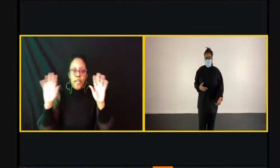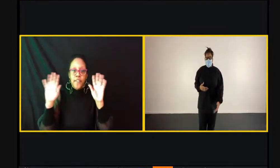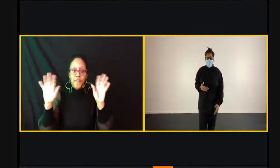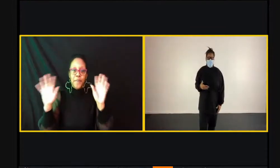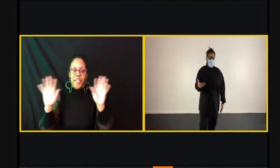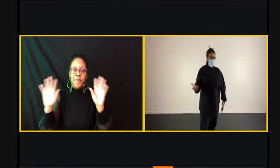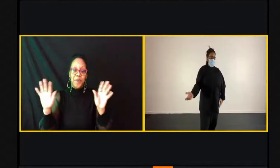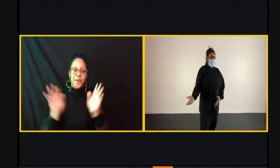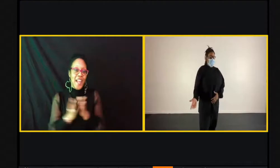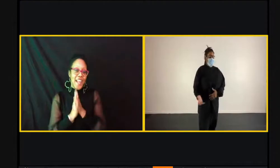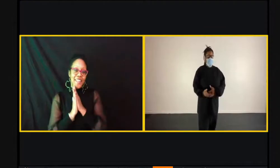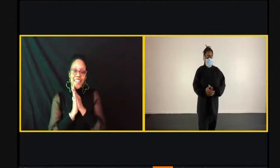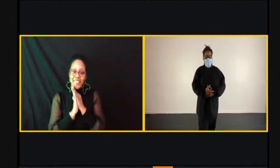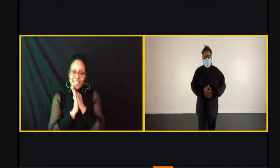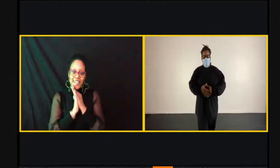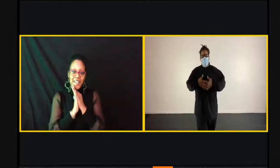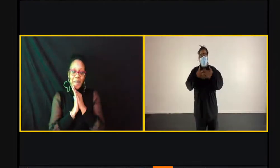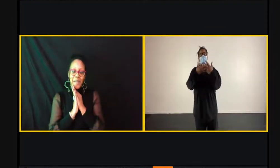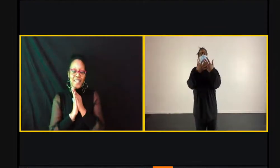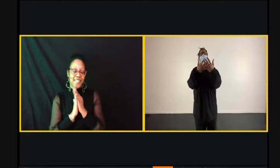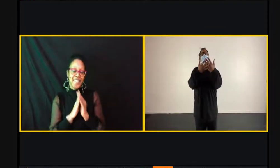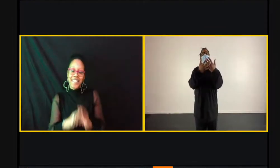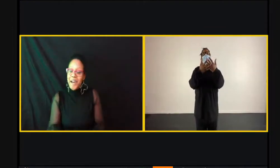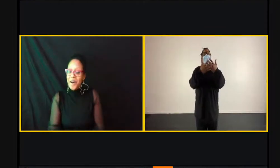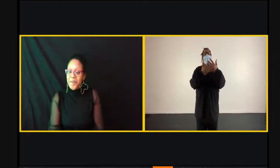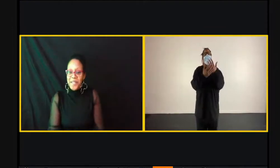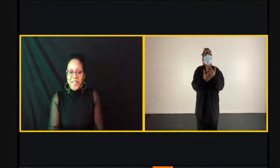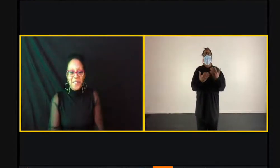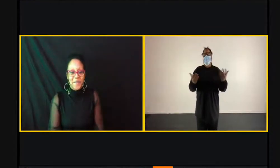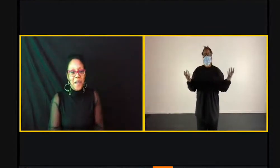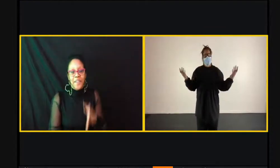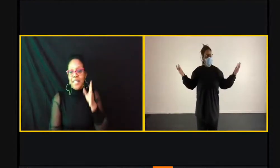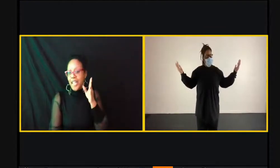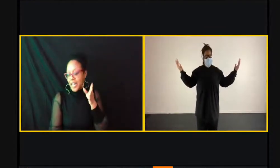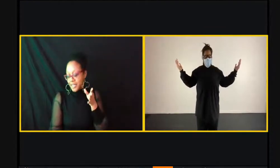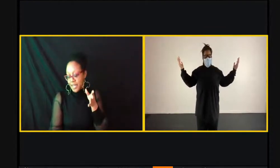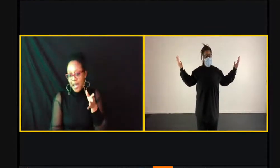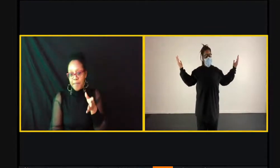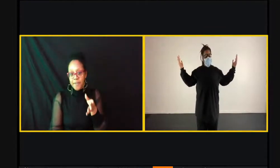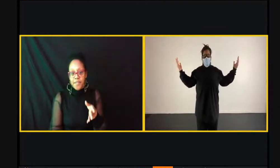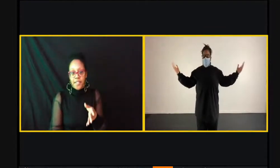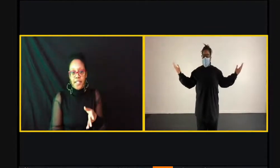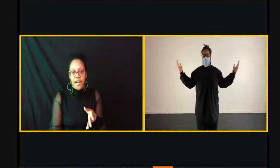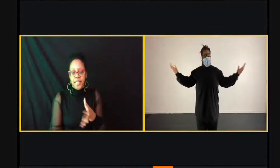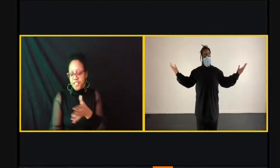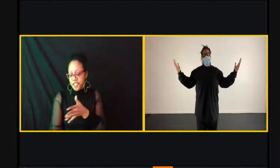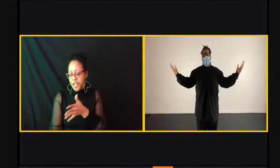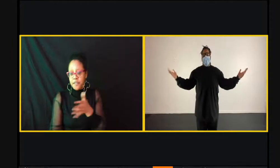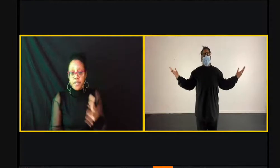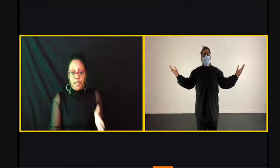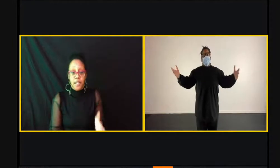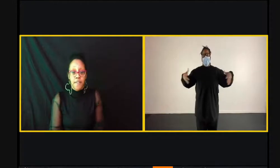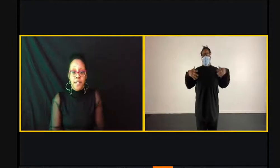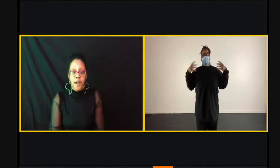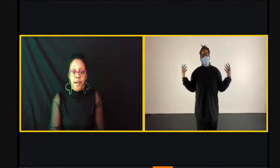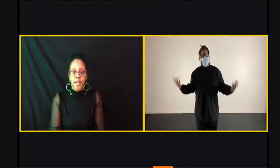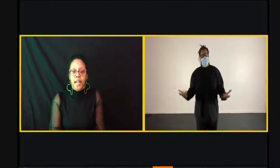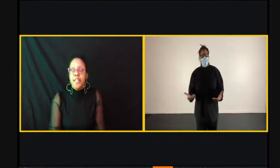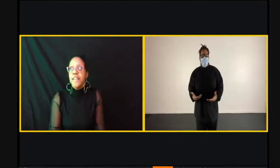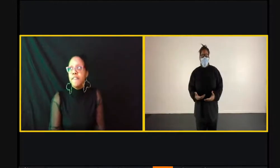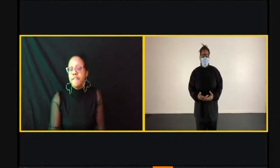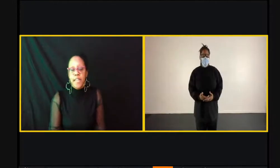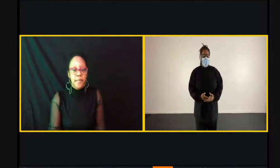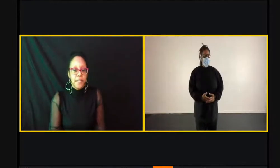some wonderful people in their Sunday best, looking all regal. For the last time before the dirt is shoveled to cover the